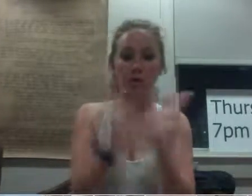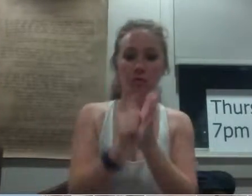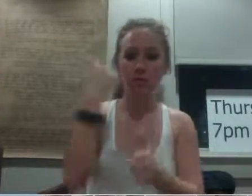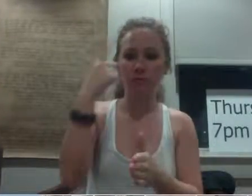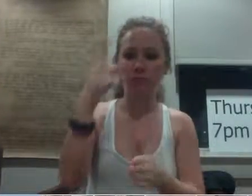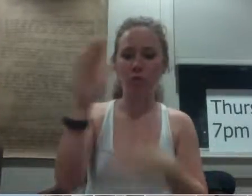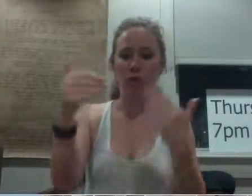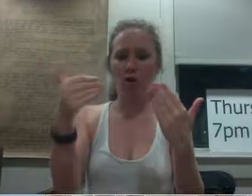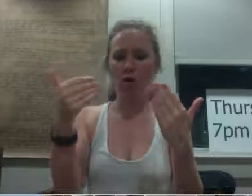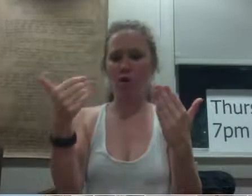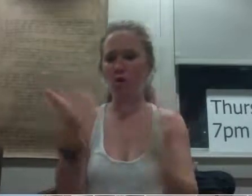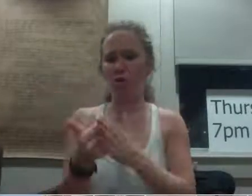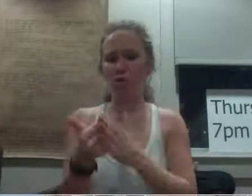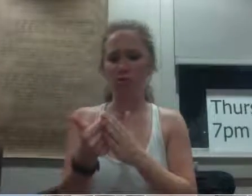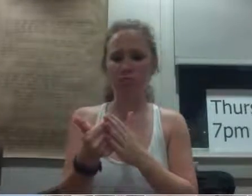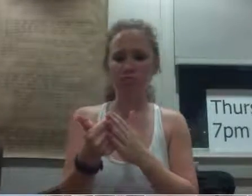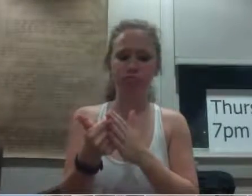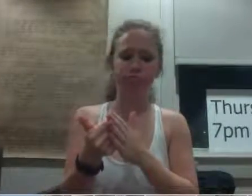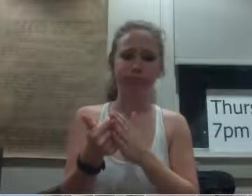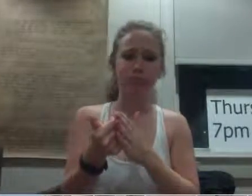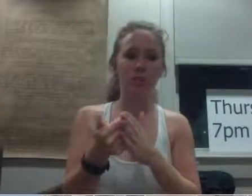to make laws for all